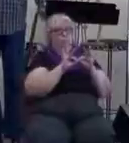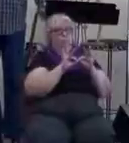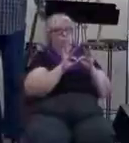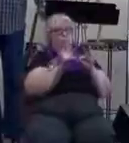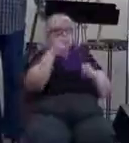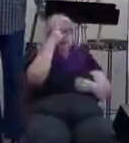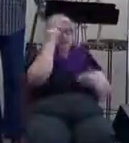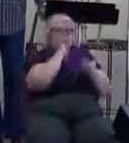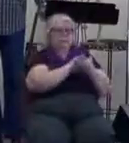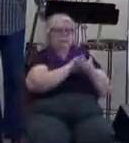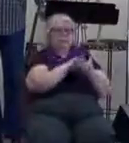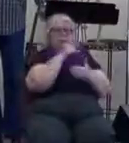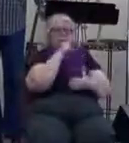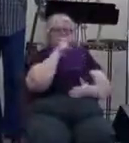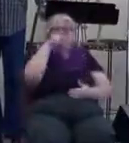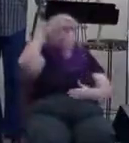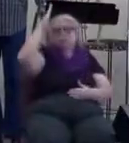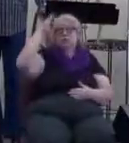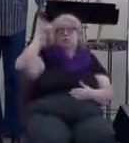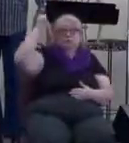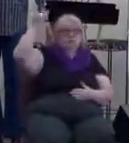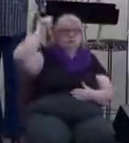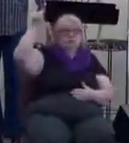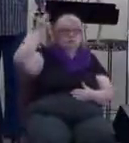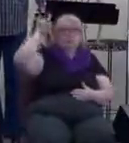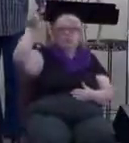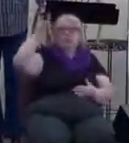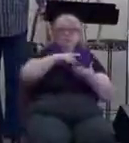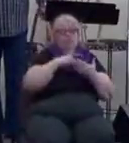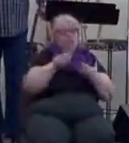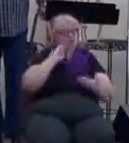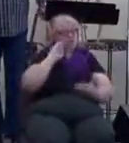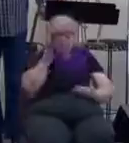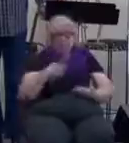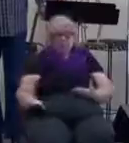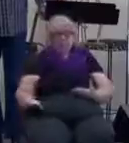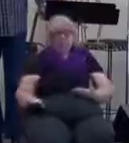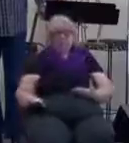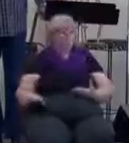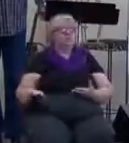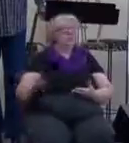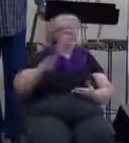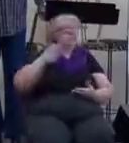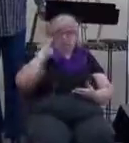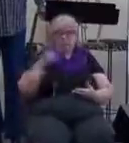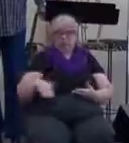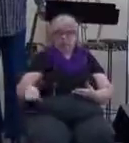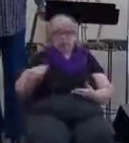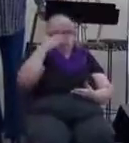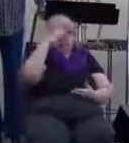is. He never fails, he never lets us down, and he never forsakes.